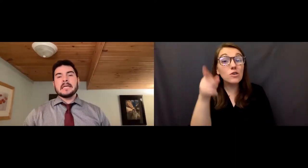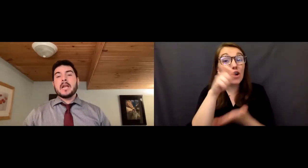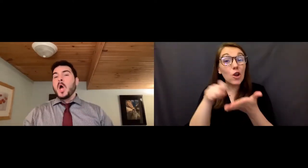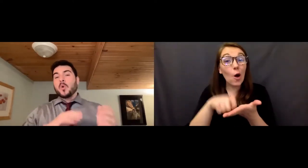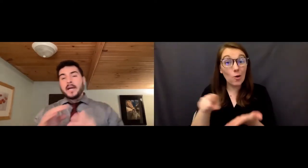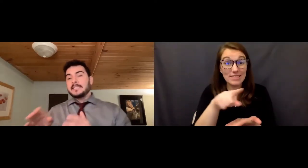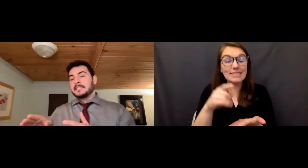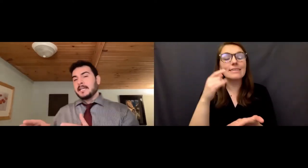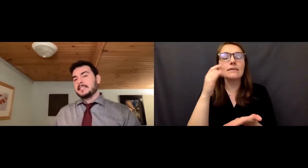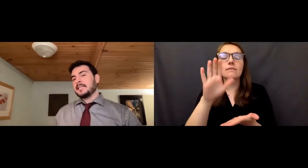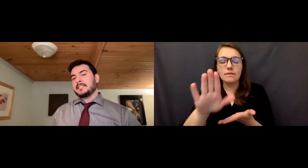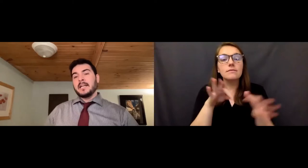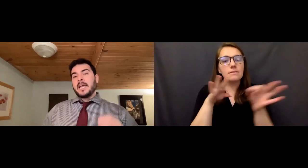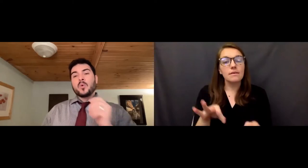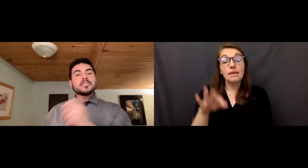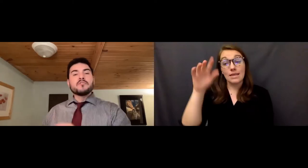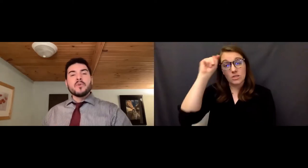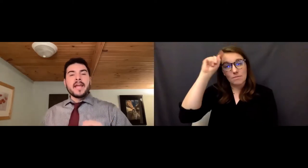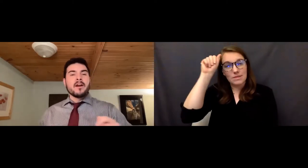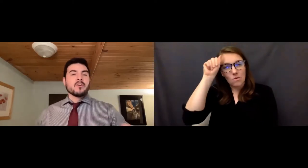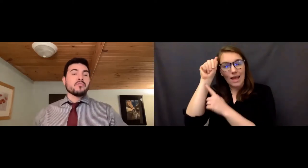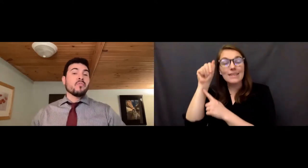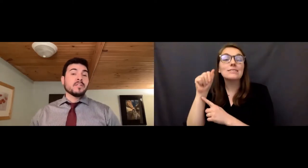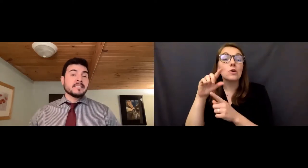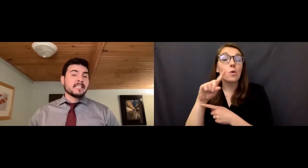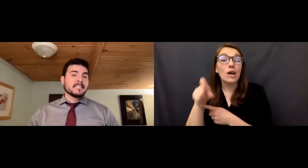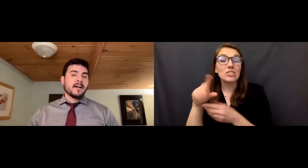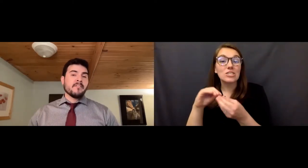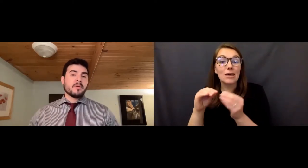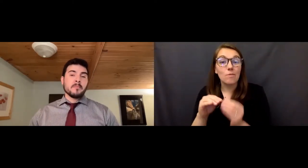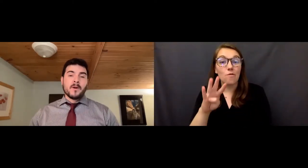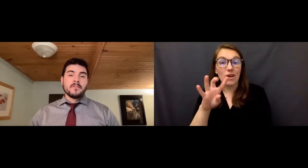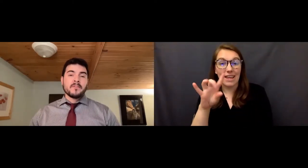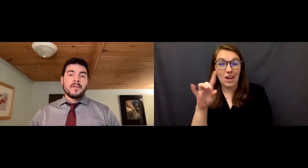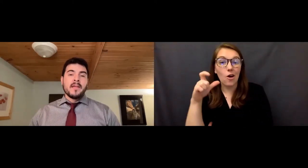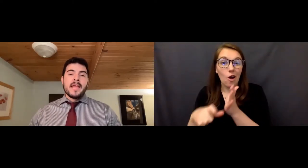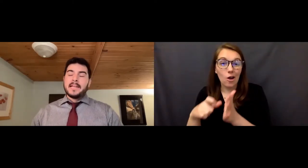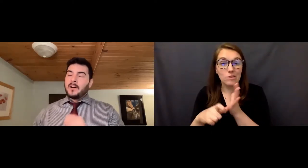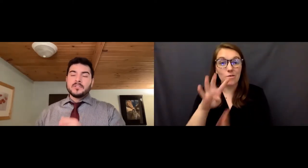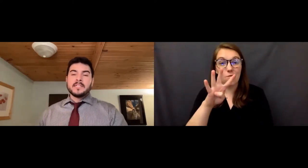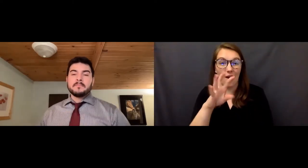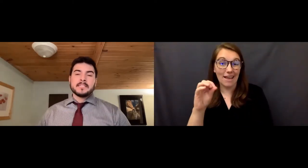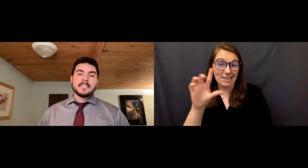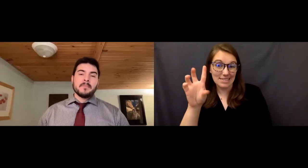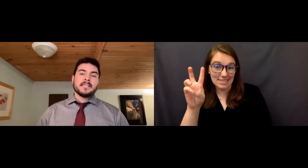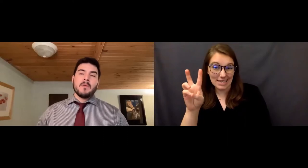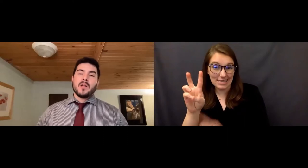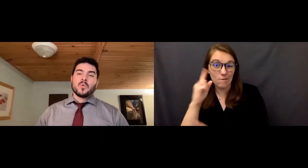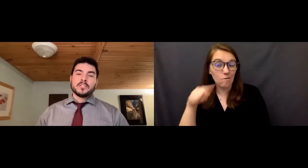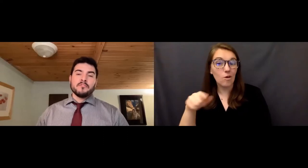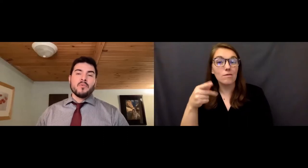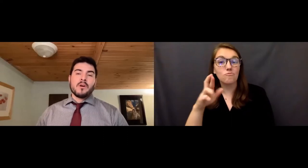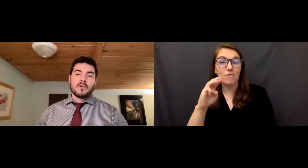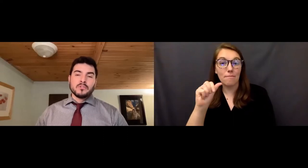set a baseline, Aquinas discusses this in question 48, articles 4 and 6 of the Prima Pars. And he also picks this up in De